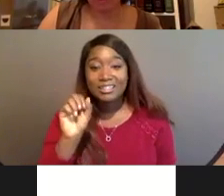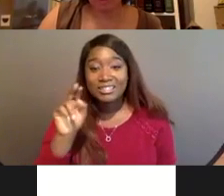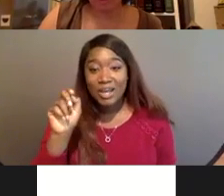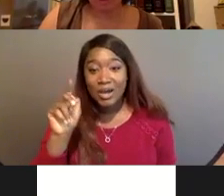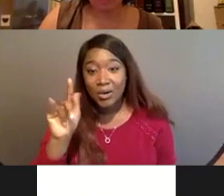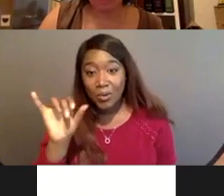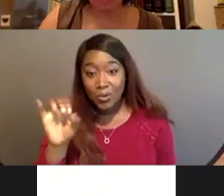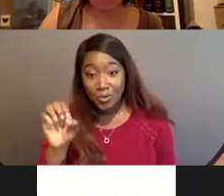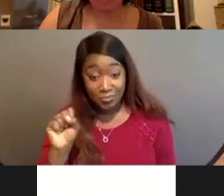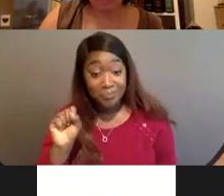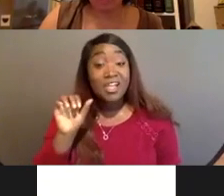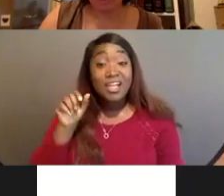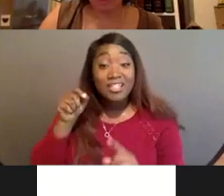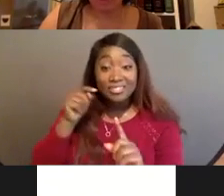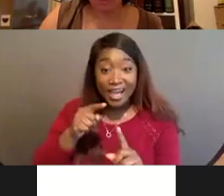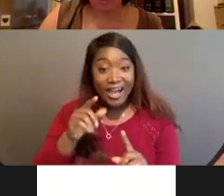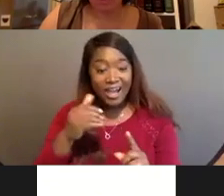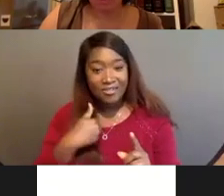it.